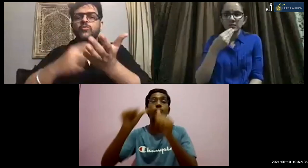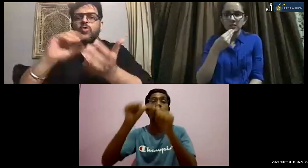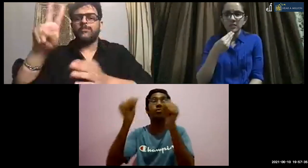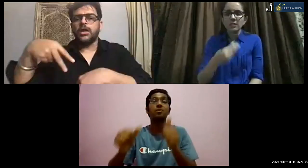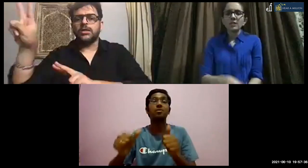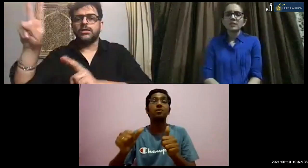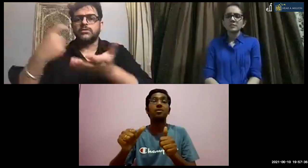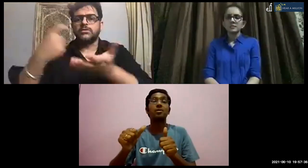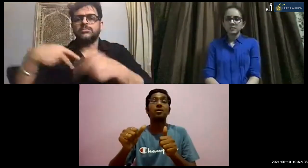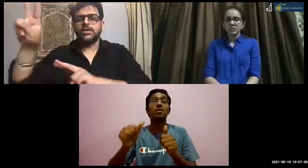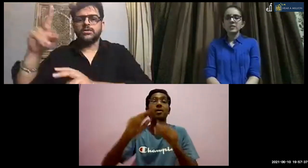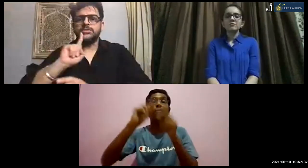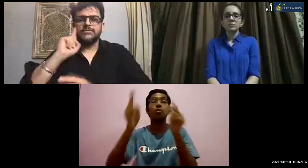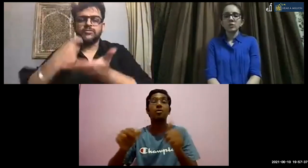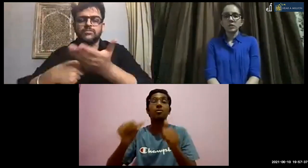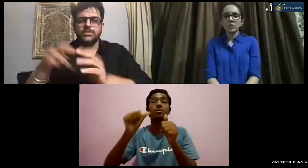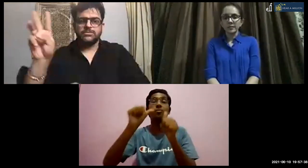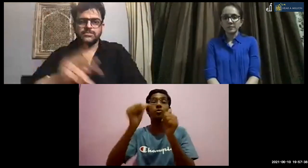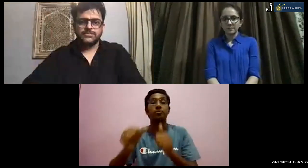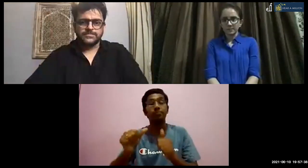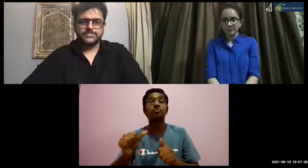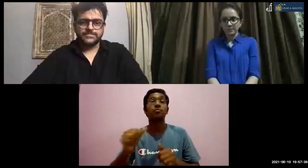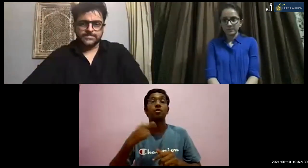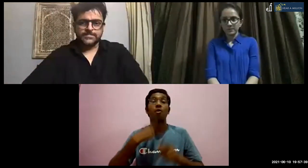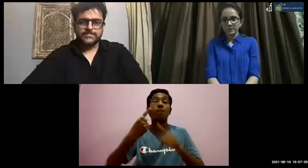DRM, Deaf Role Model. Deaf Role Model, okay.